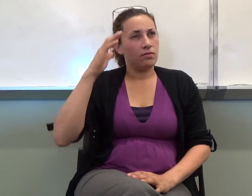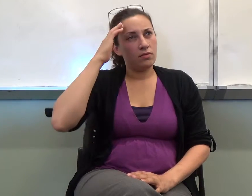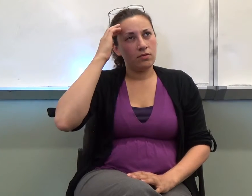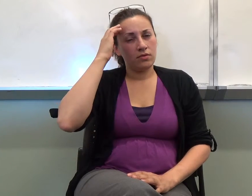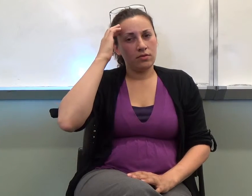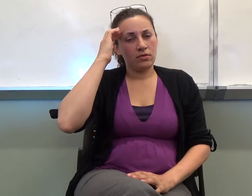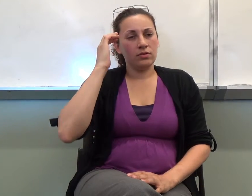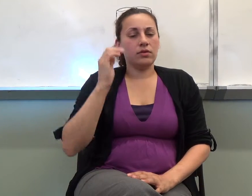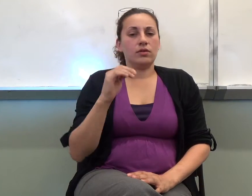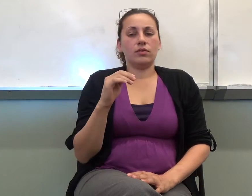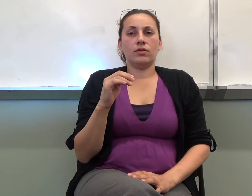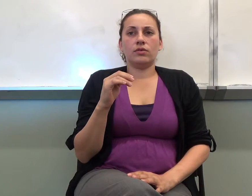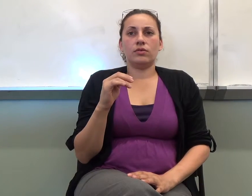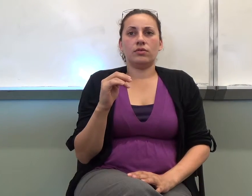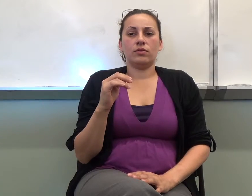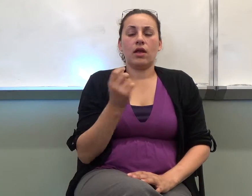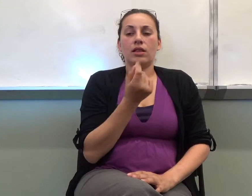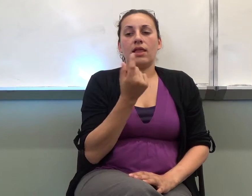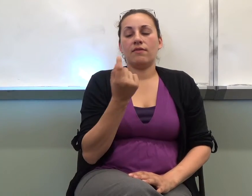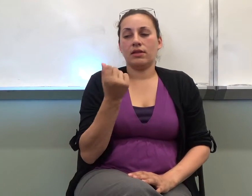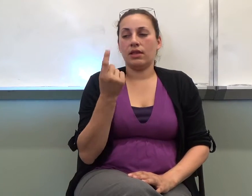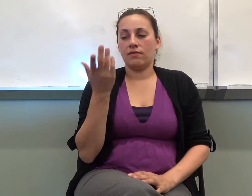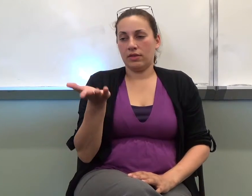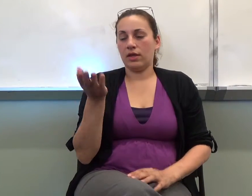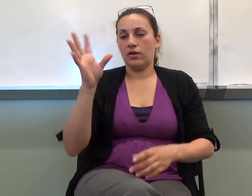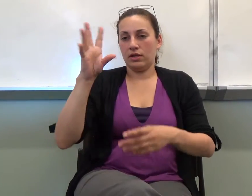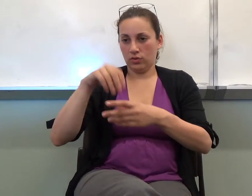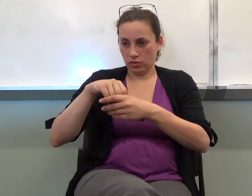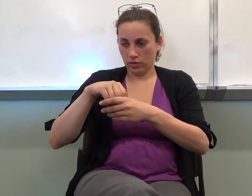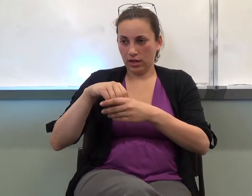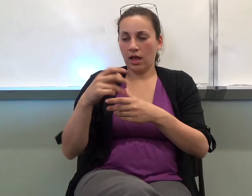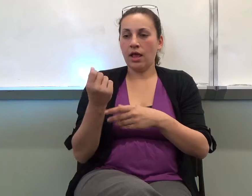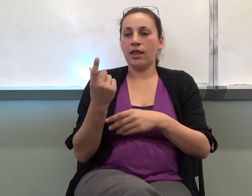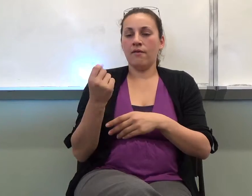There's 1, oh, I see. There's 11 there, yeah. And this is 7 here.